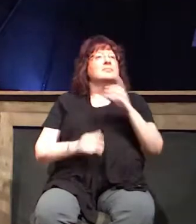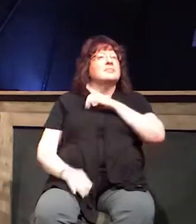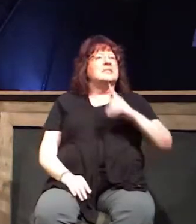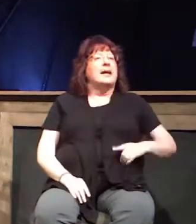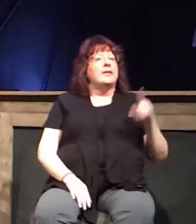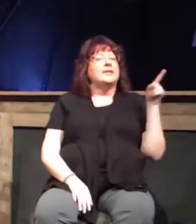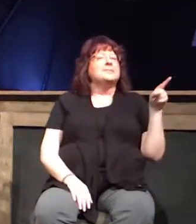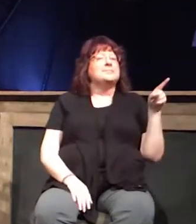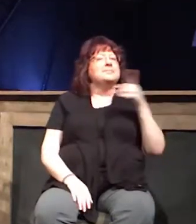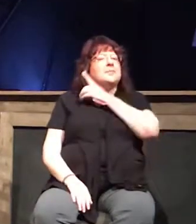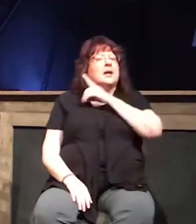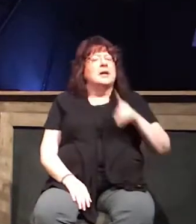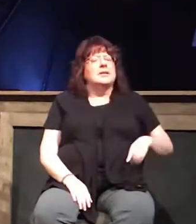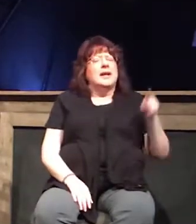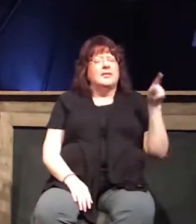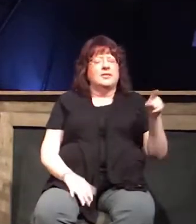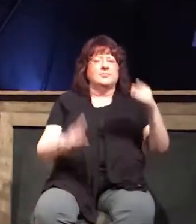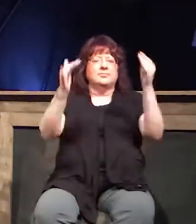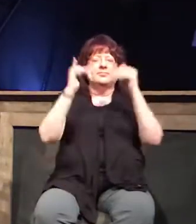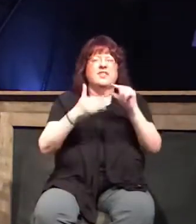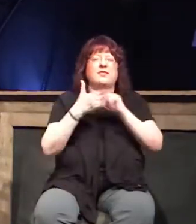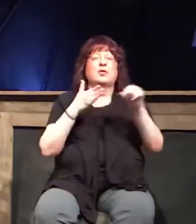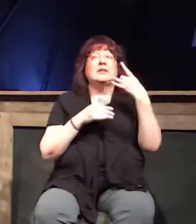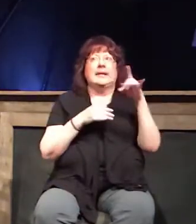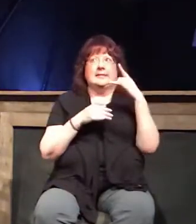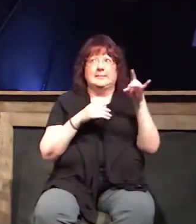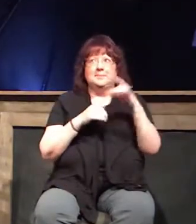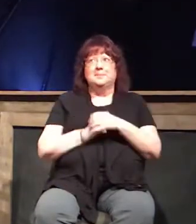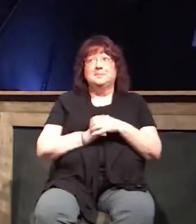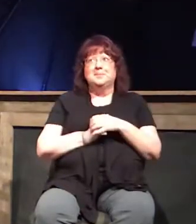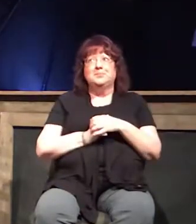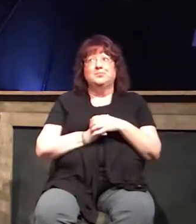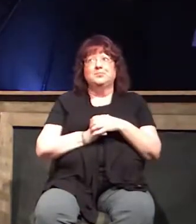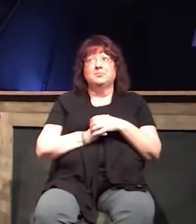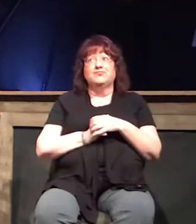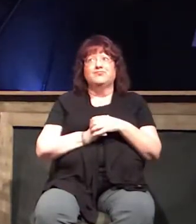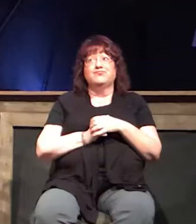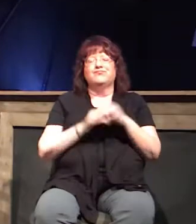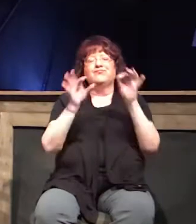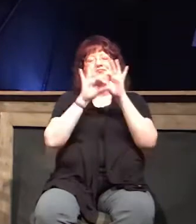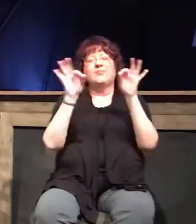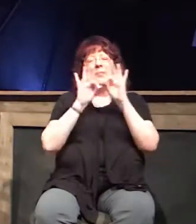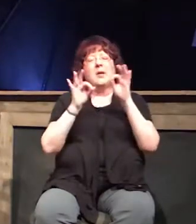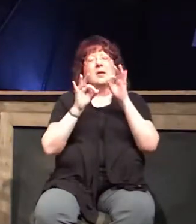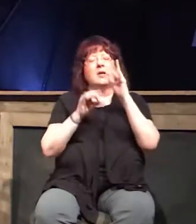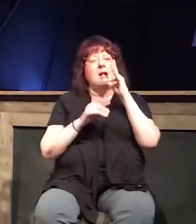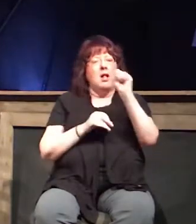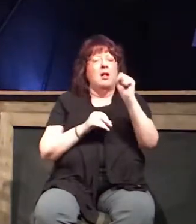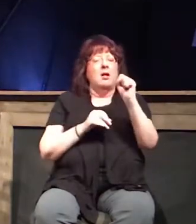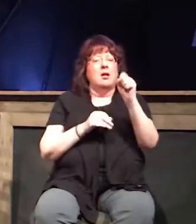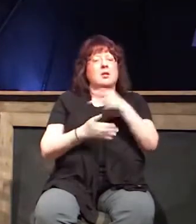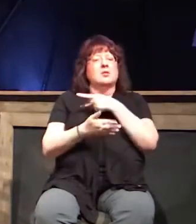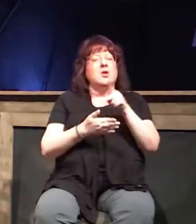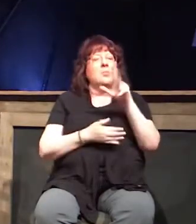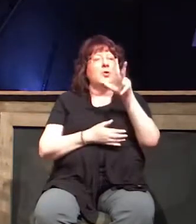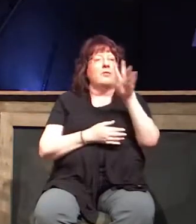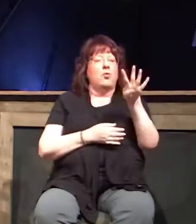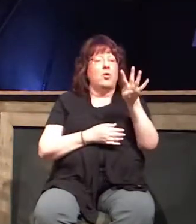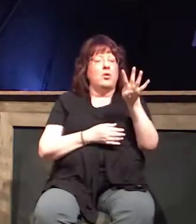David, let's go down to verse 18. This next statement that caught my attention in Psalms